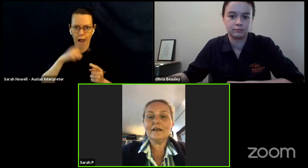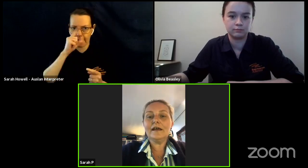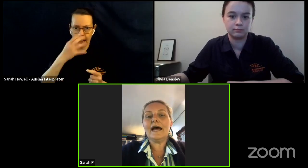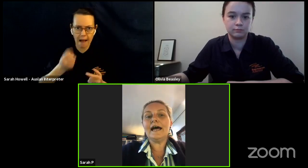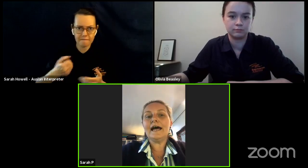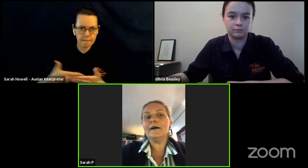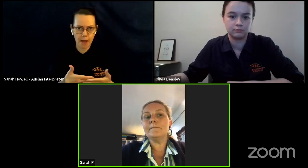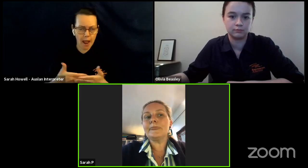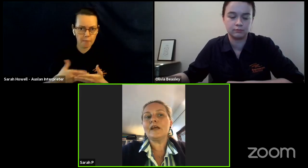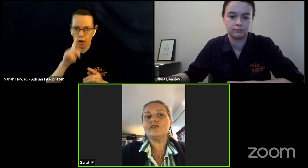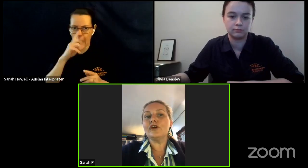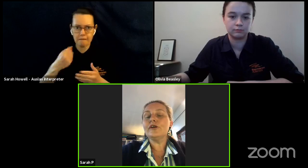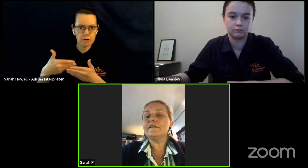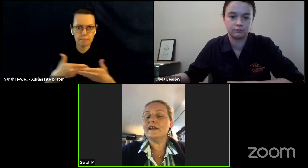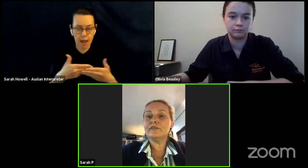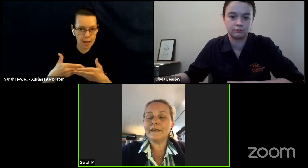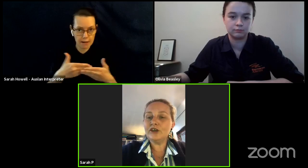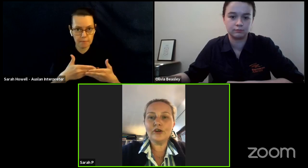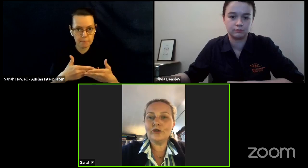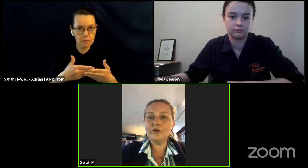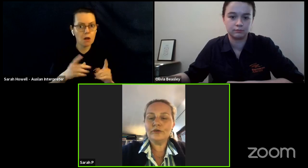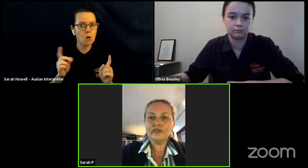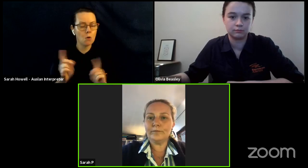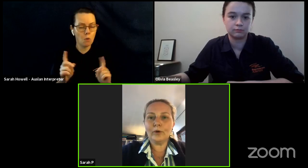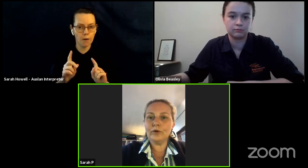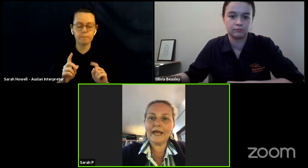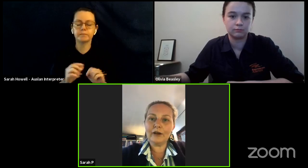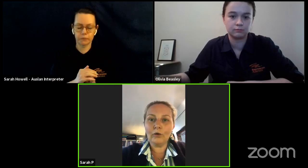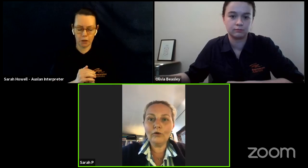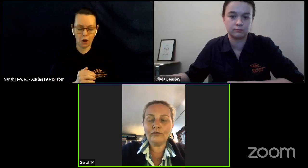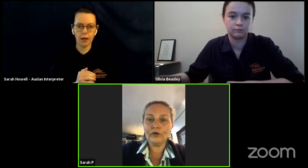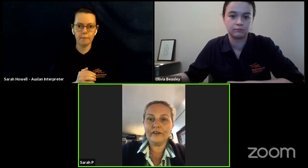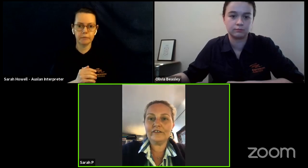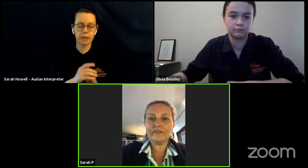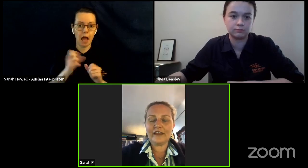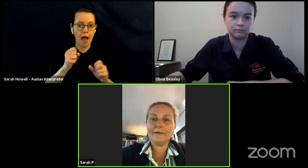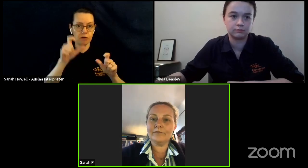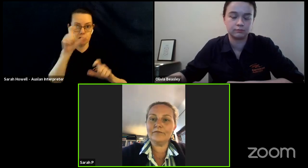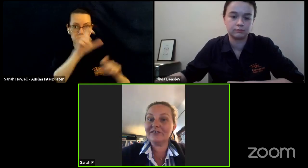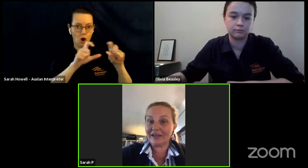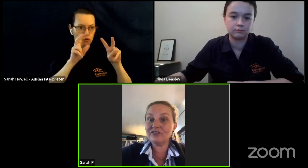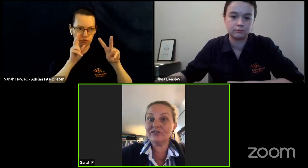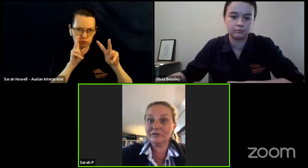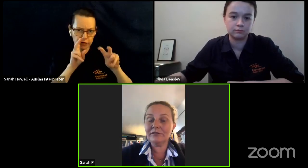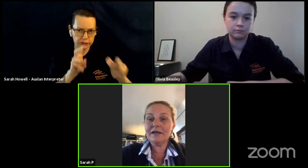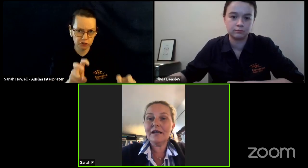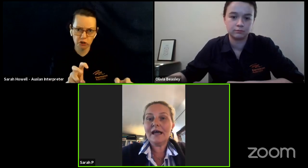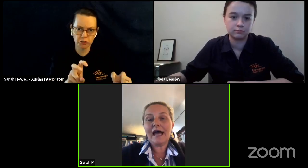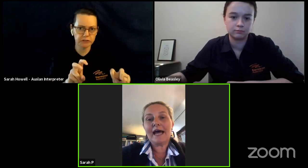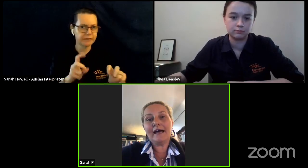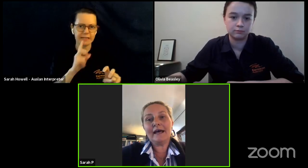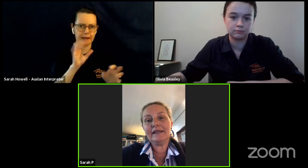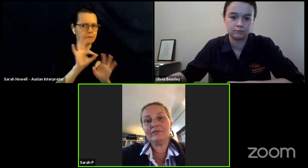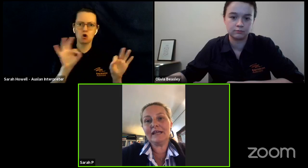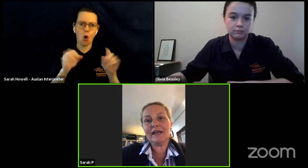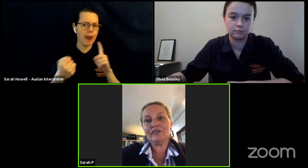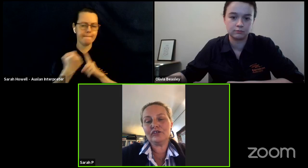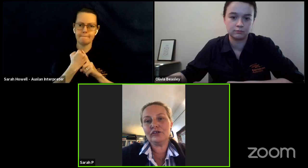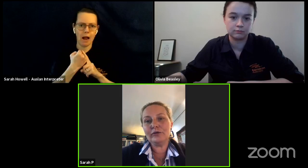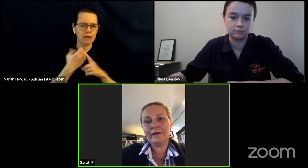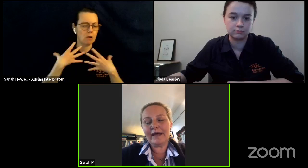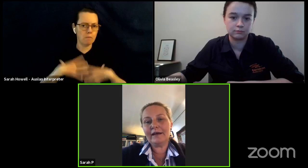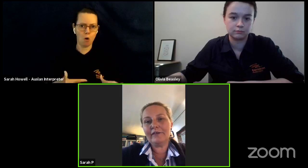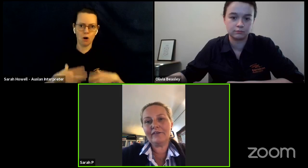vaccines. So there has been no support at all for this discussion in